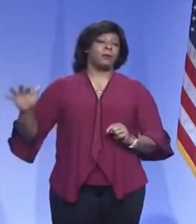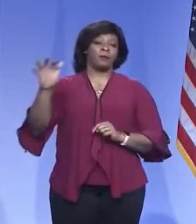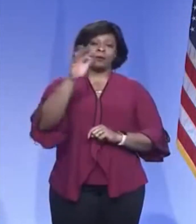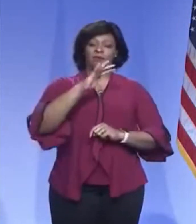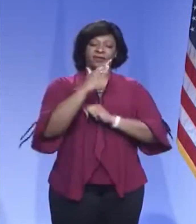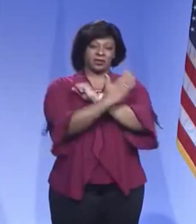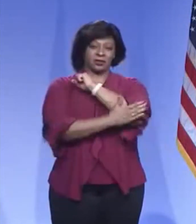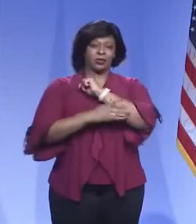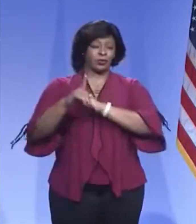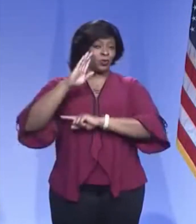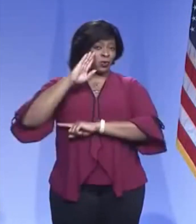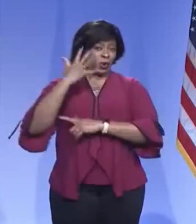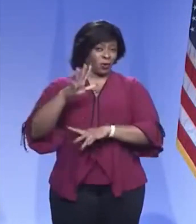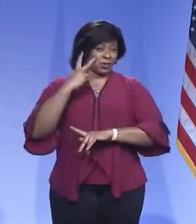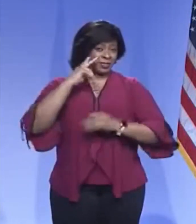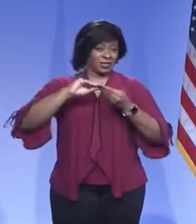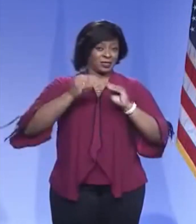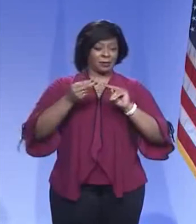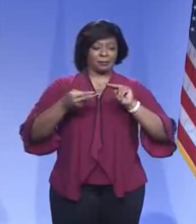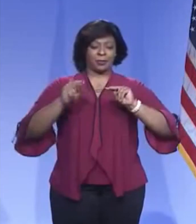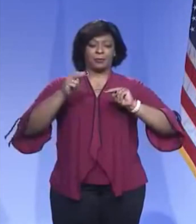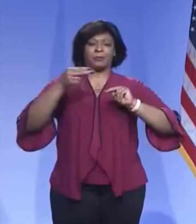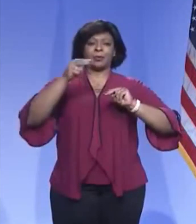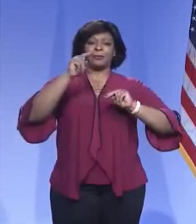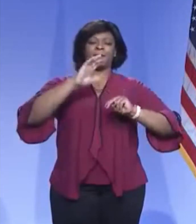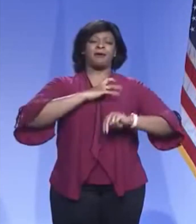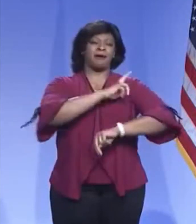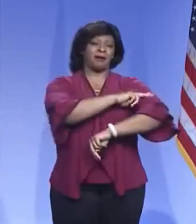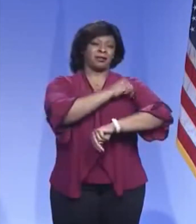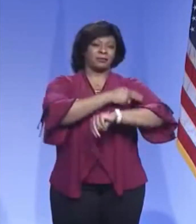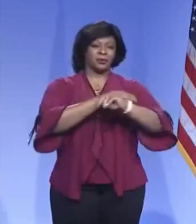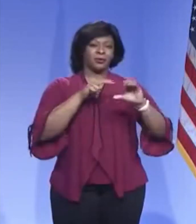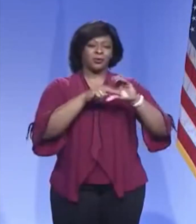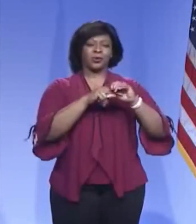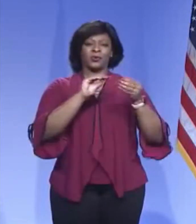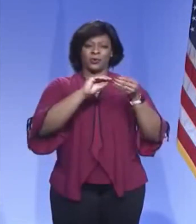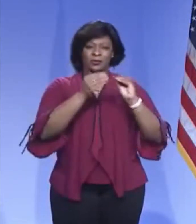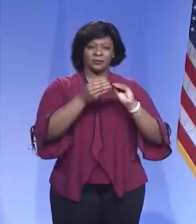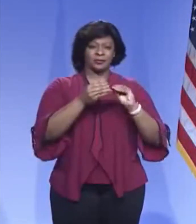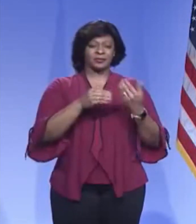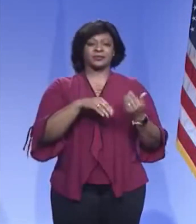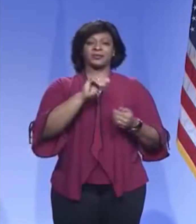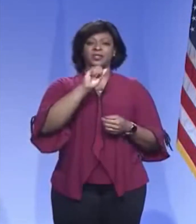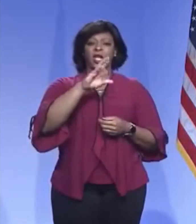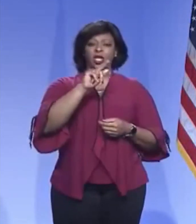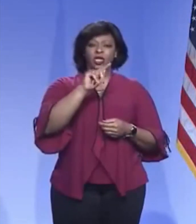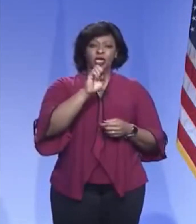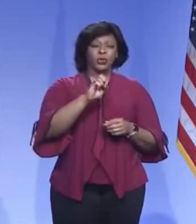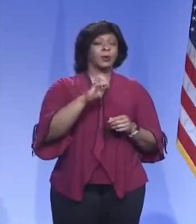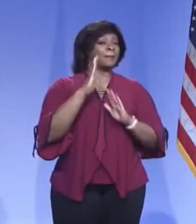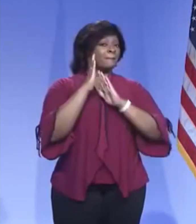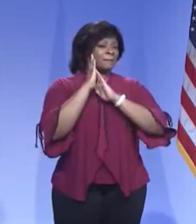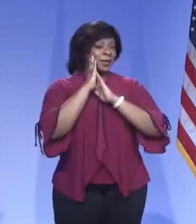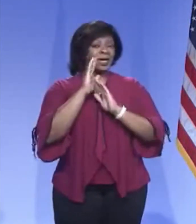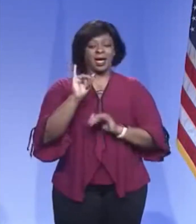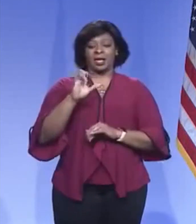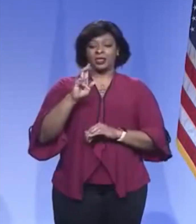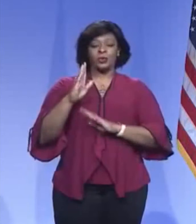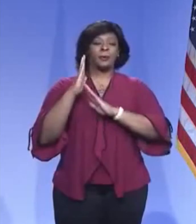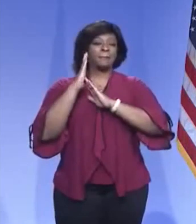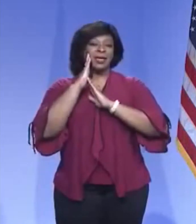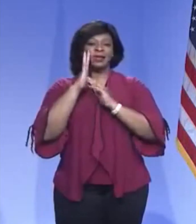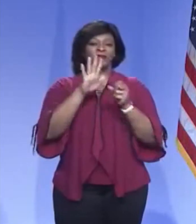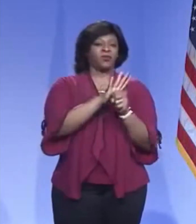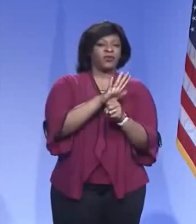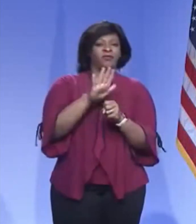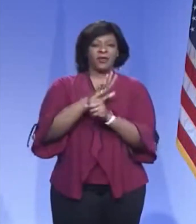country. You all have seen the numbers go up in our hospitalization rate. Both acute care beds are being filled up, as are ICU